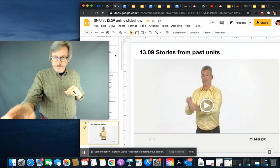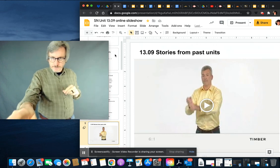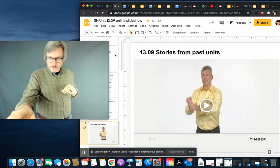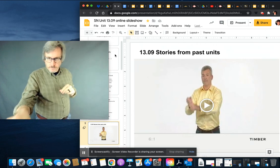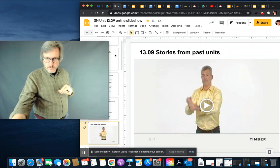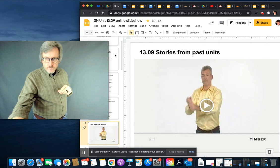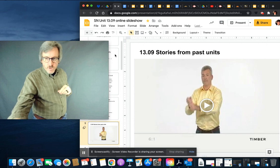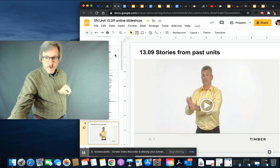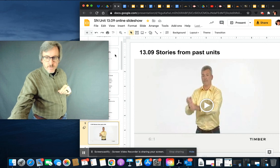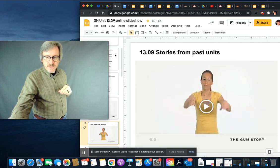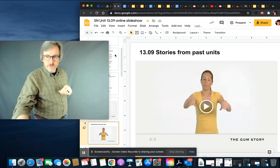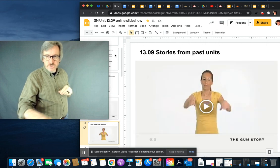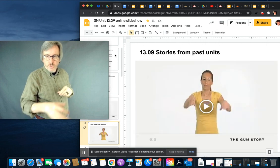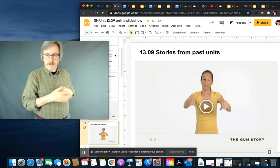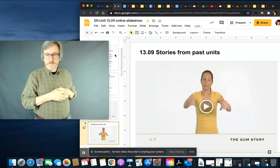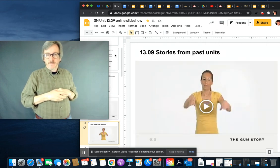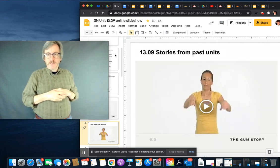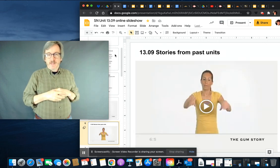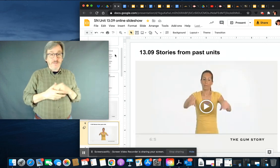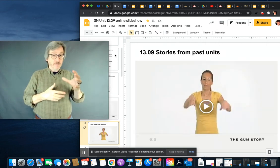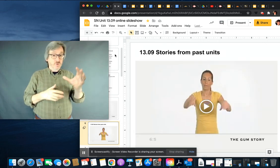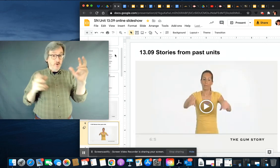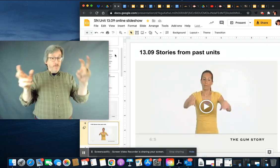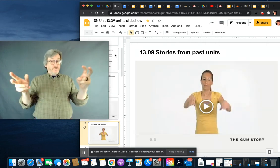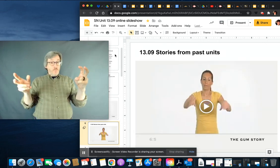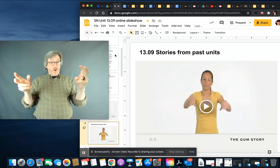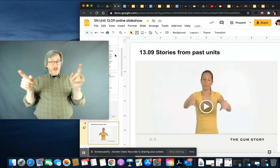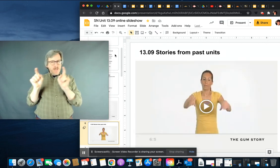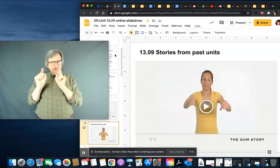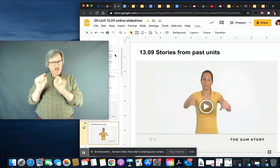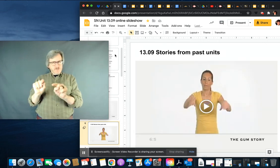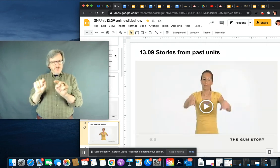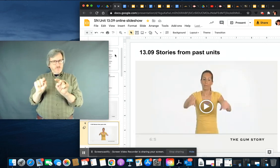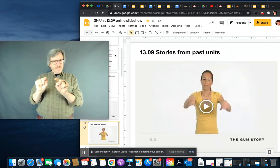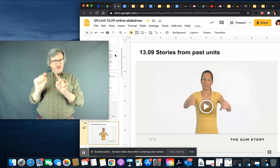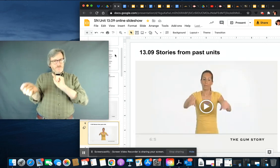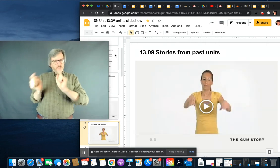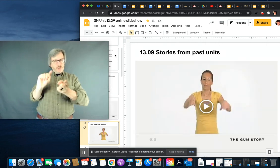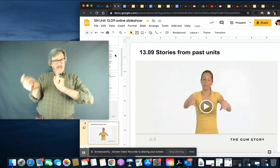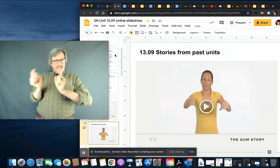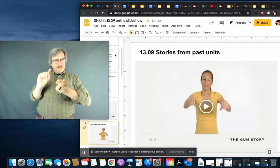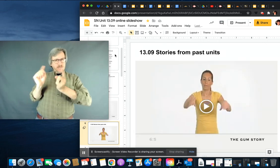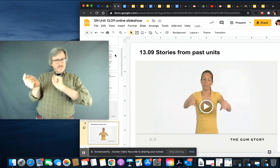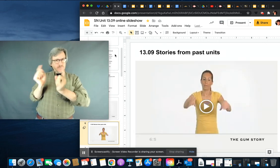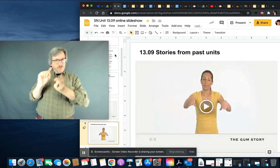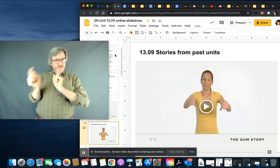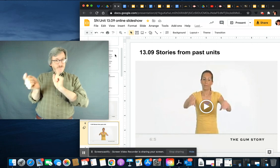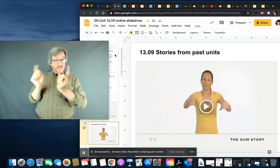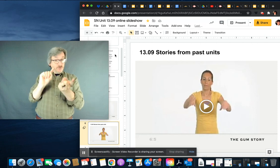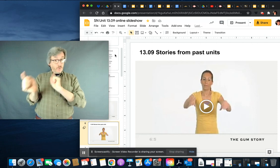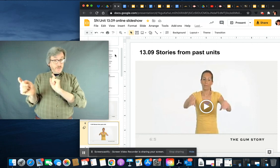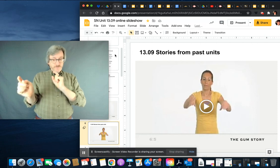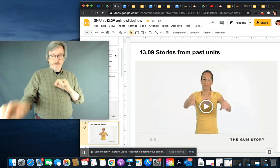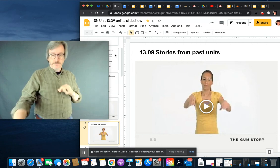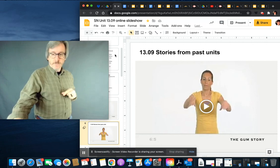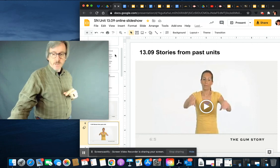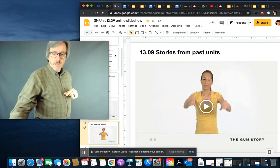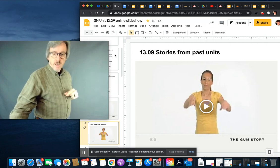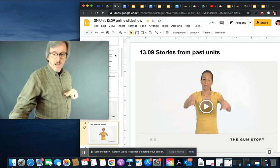semesters. Remember the timber story, the gum story, both from one. The gum story is really good for looking at sequence of events and role